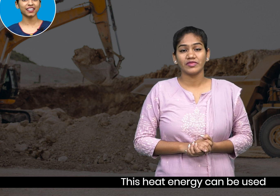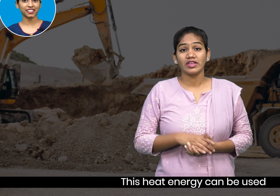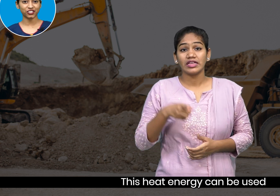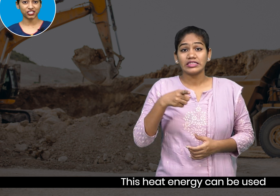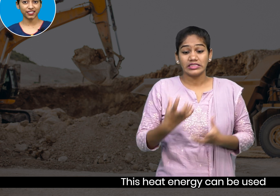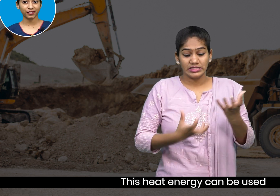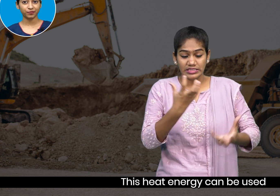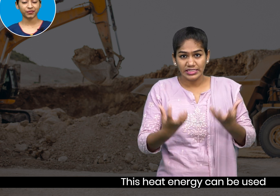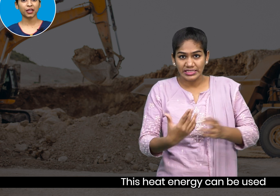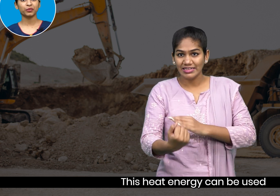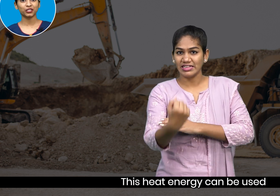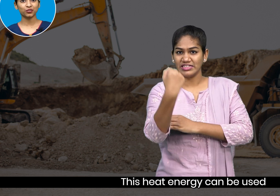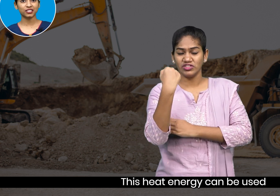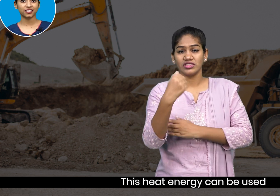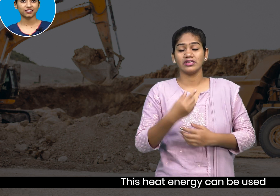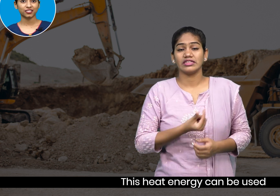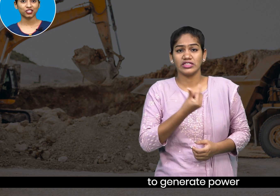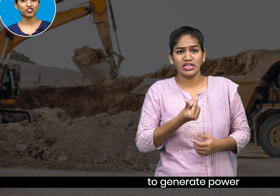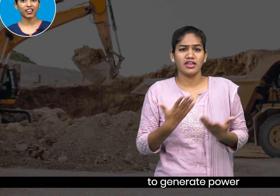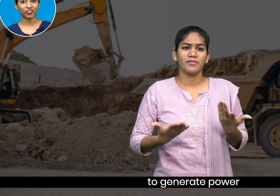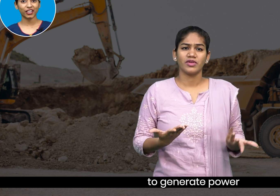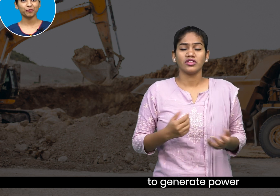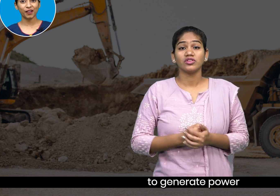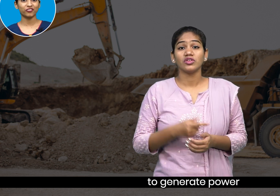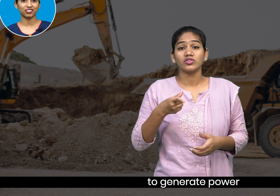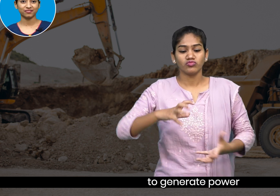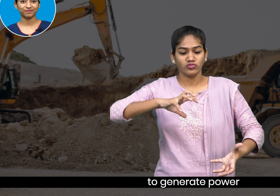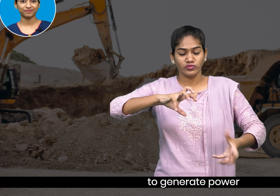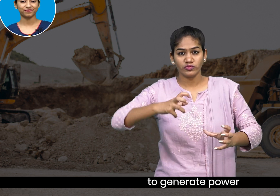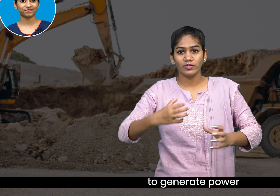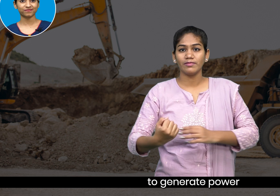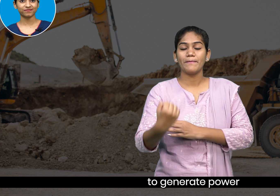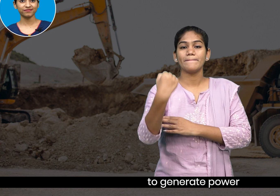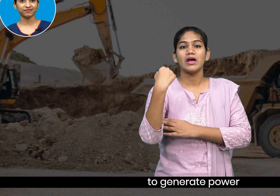This heat energy can be used to generate power.